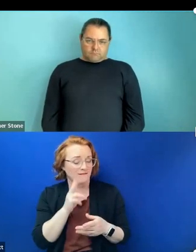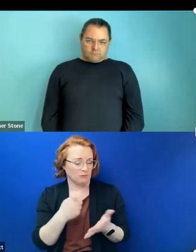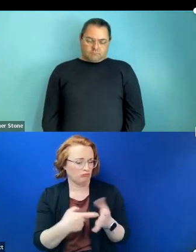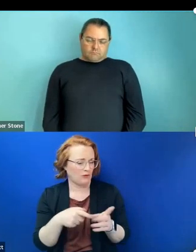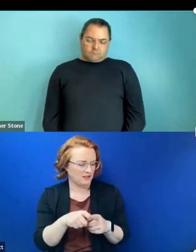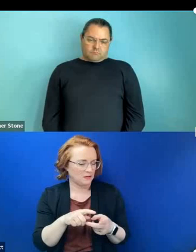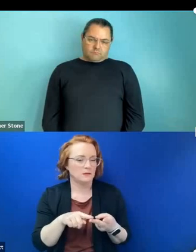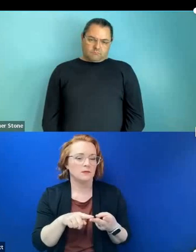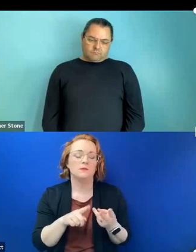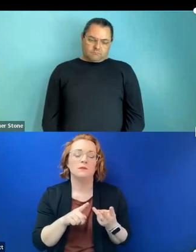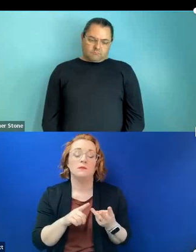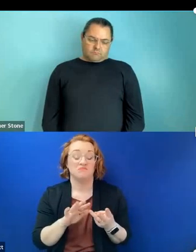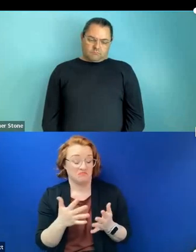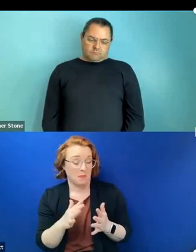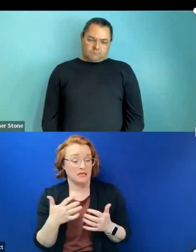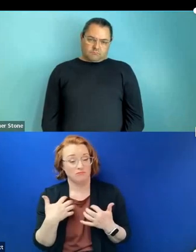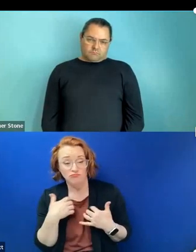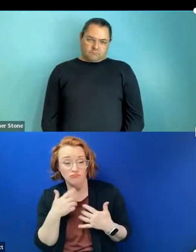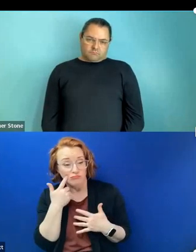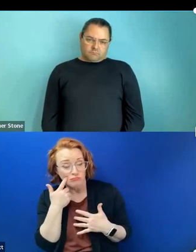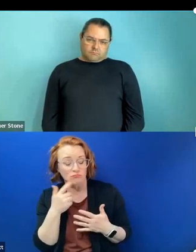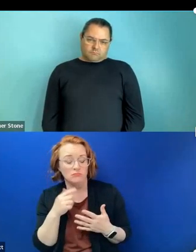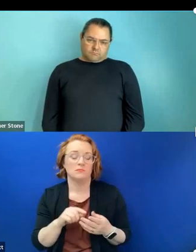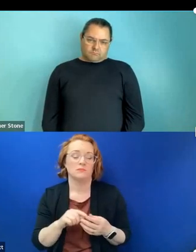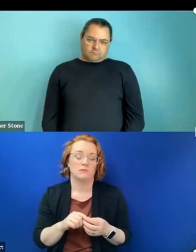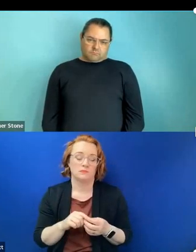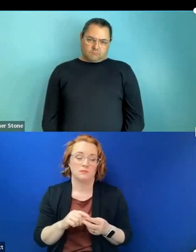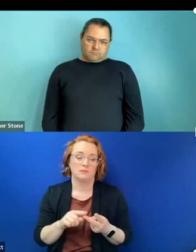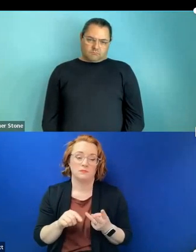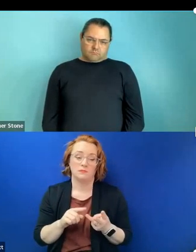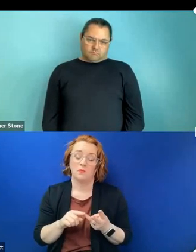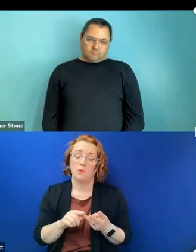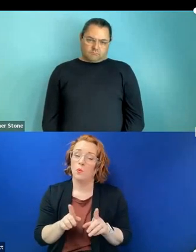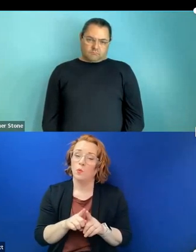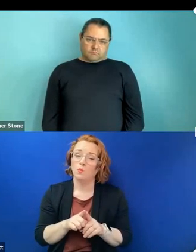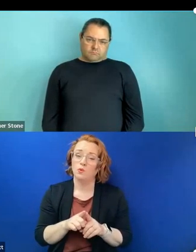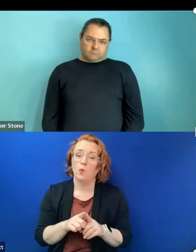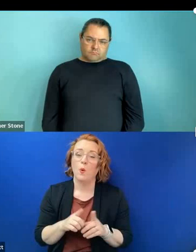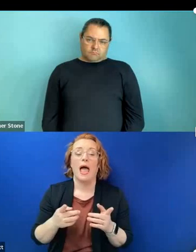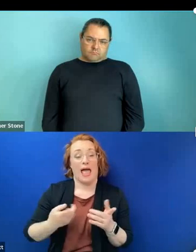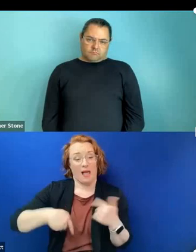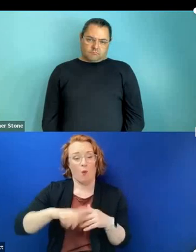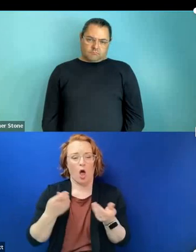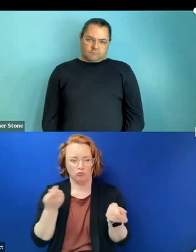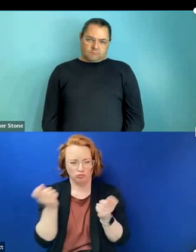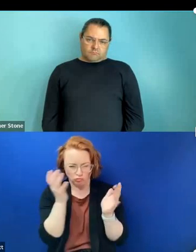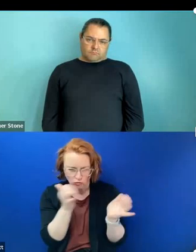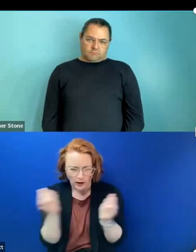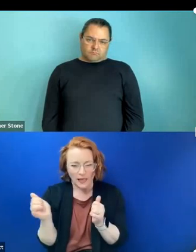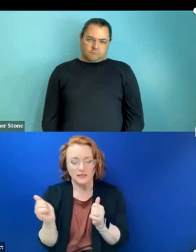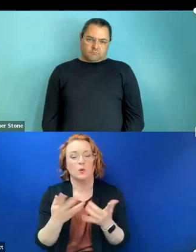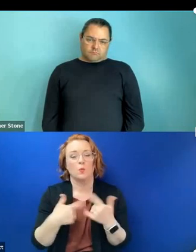RAD, might be of interest. And also our regulator. So we